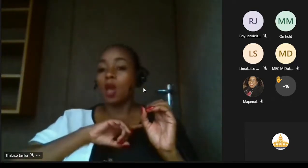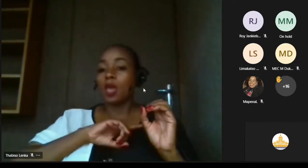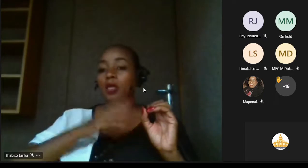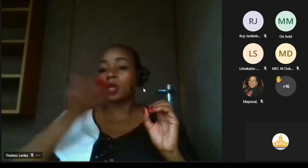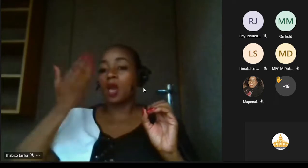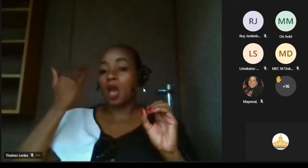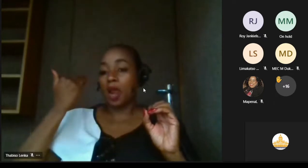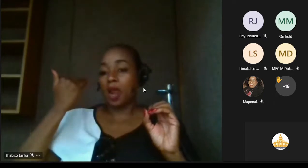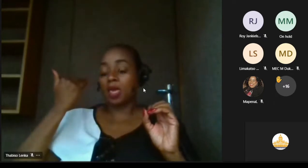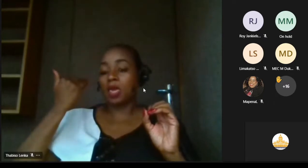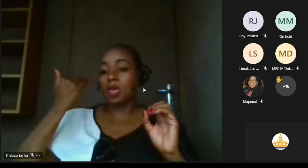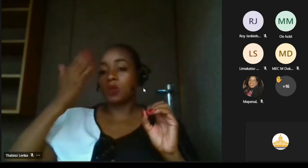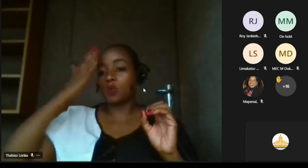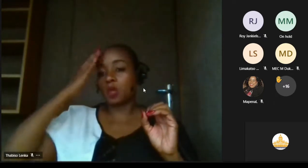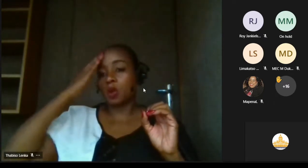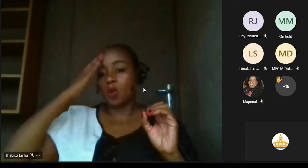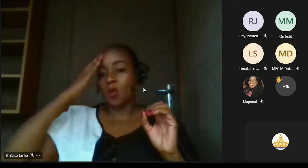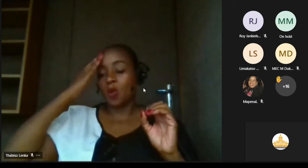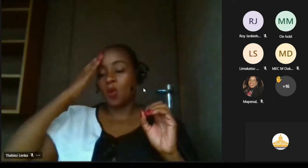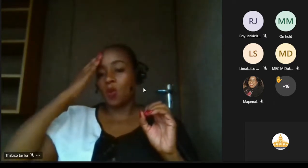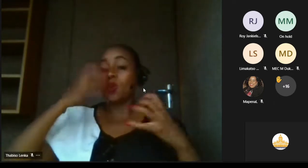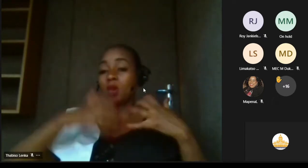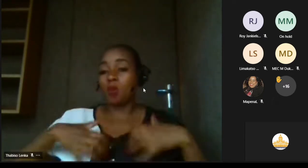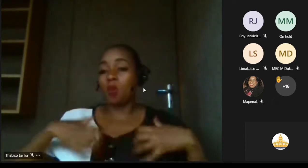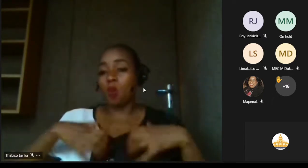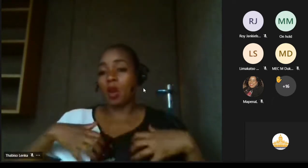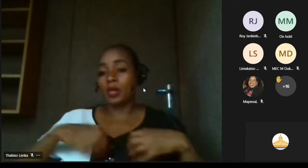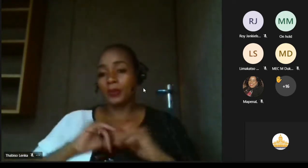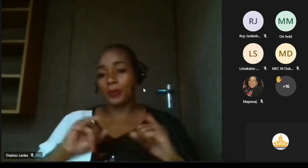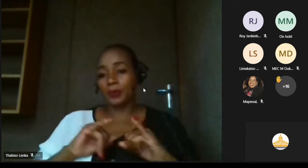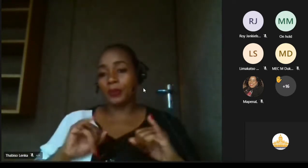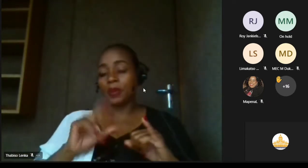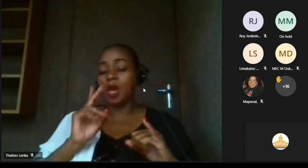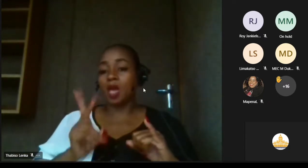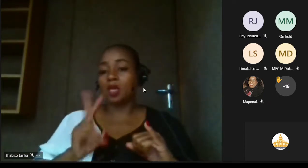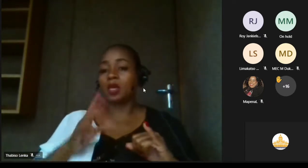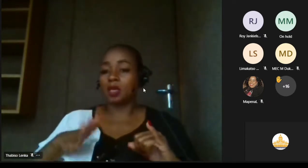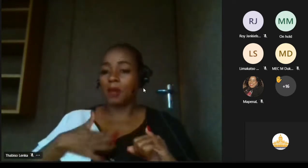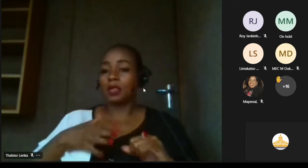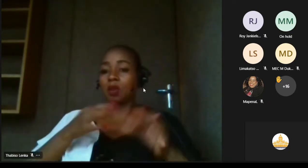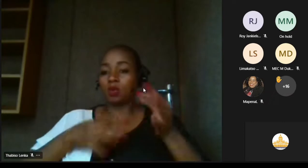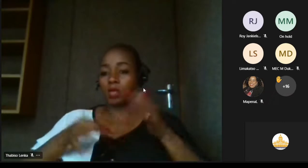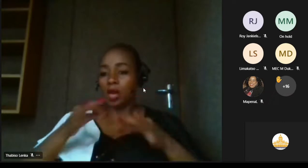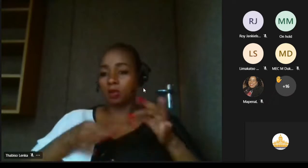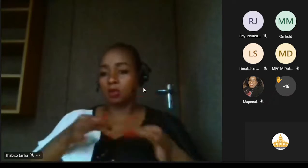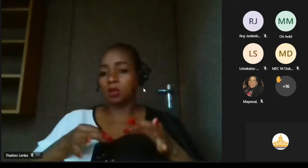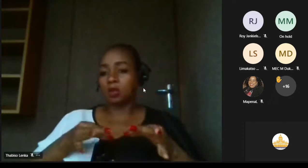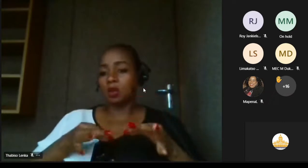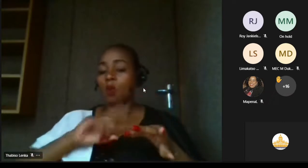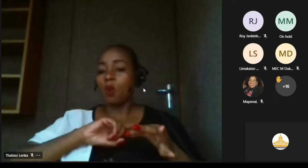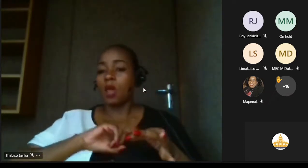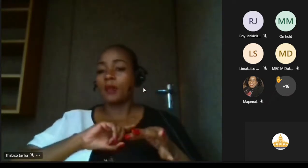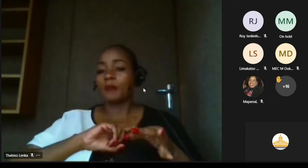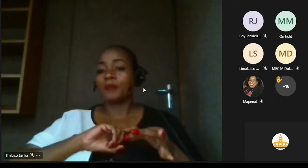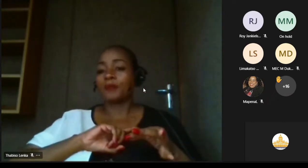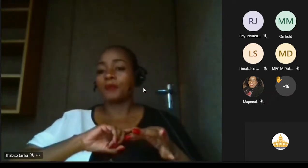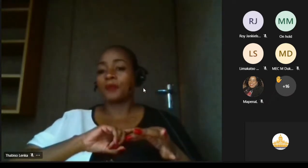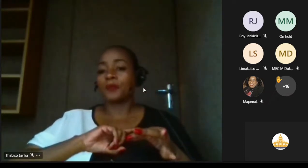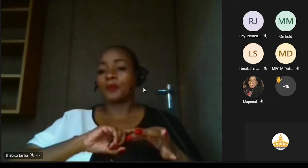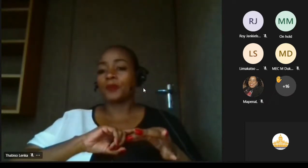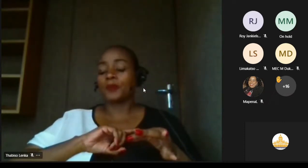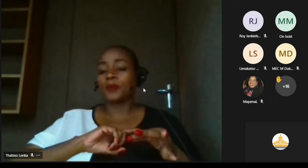e fitileng re a tseba hore e sa le soba boroko ene ke rata ho hlalosa speaker ke sa lobele thobana ho bohlokwa hore dintho tse